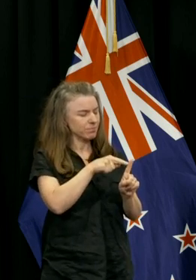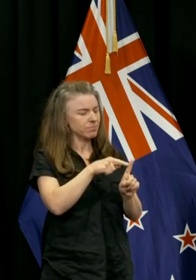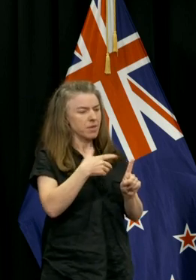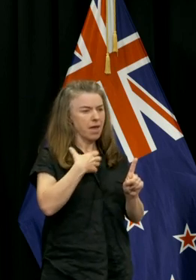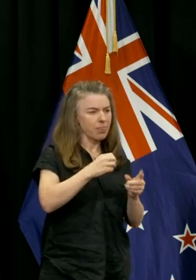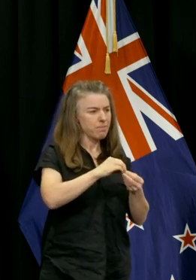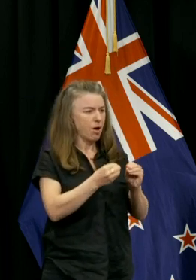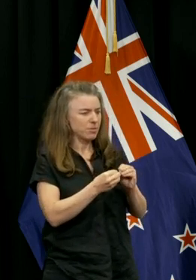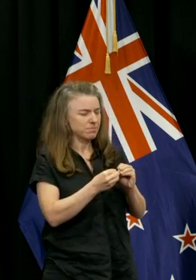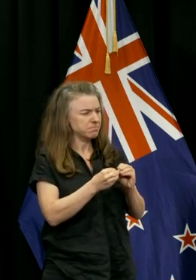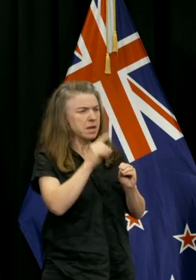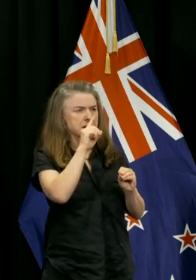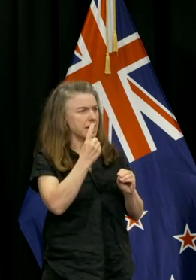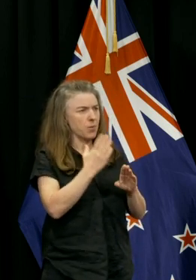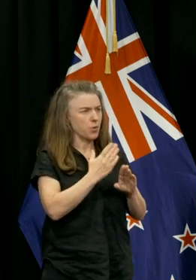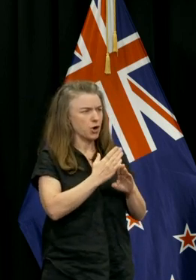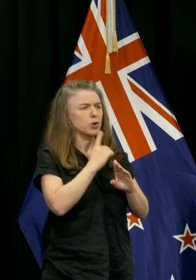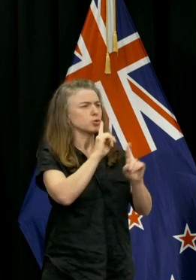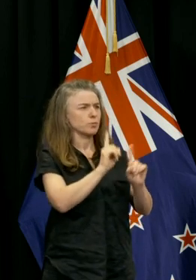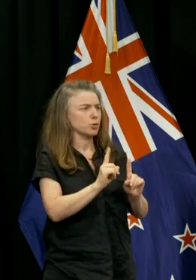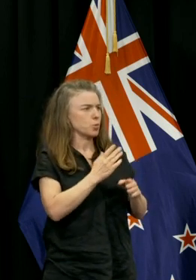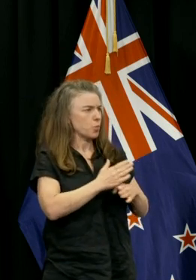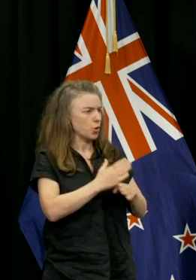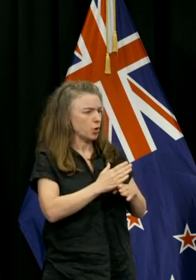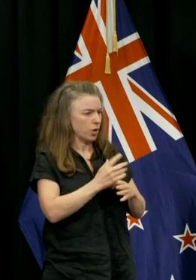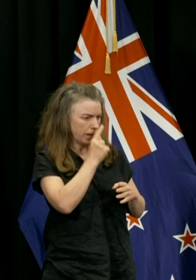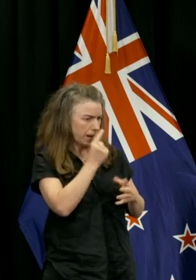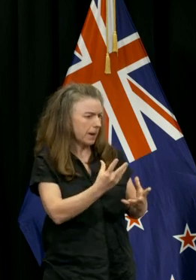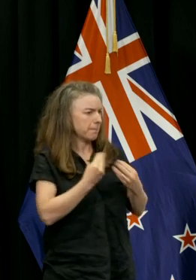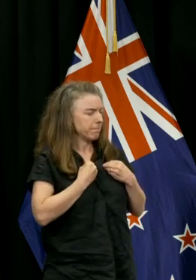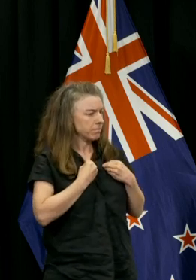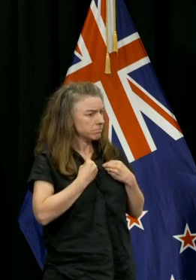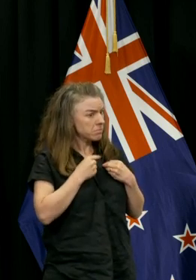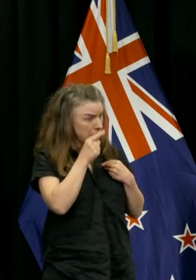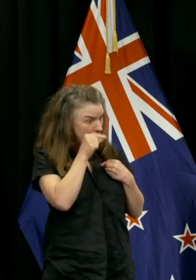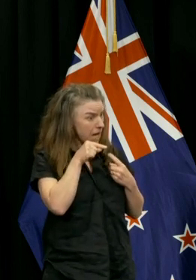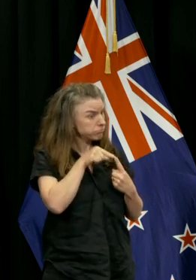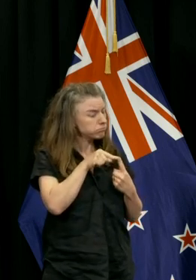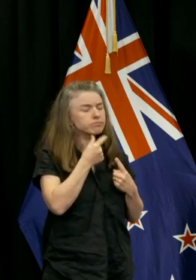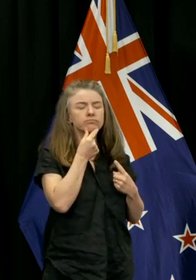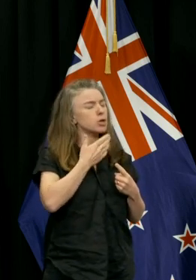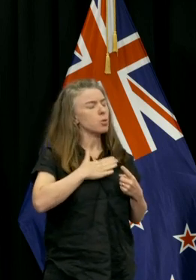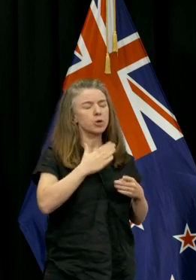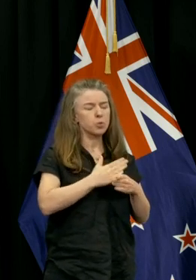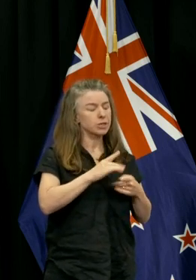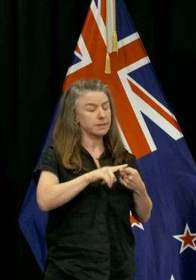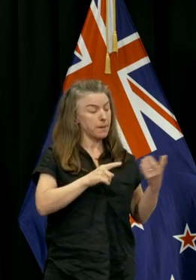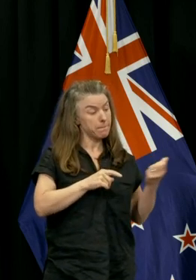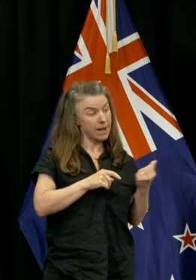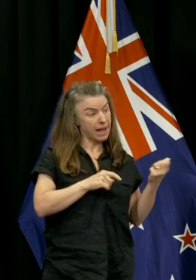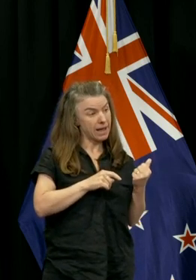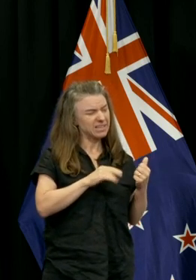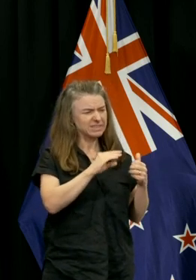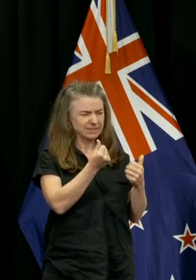they think, to be working, is the expectation that they would be able to choose not to work and get paid, because we have a situation where the